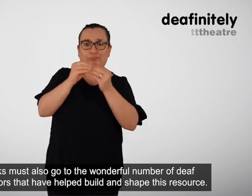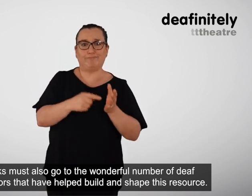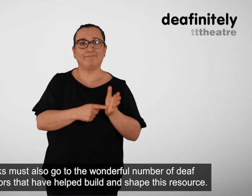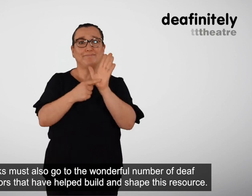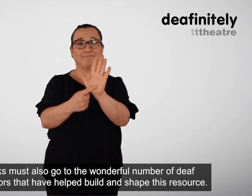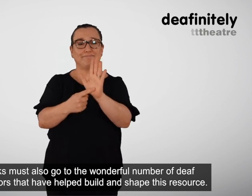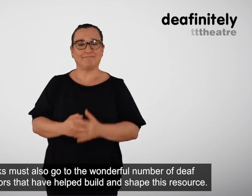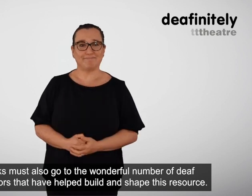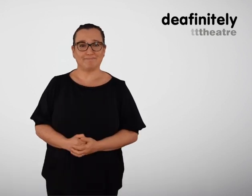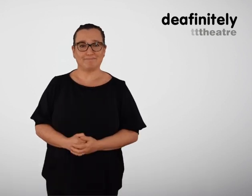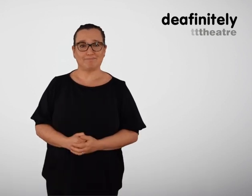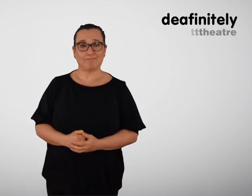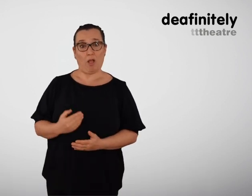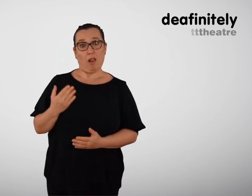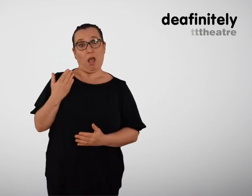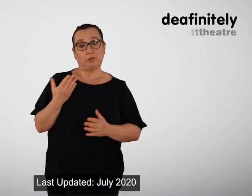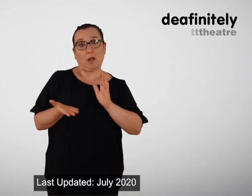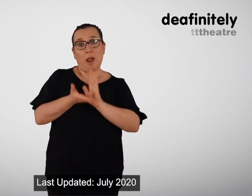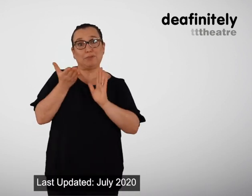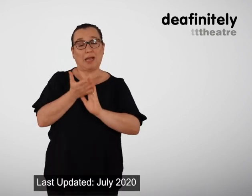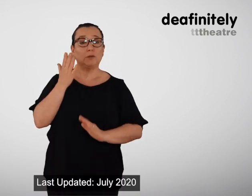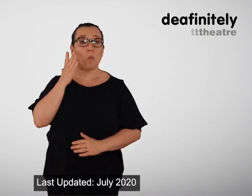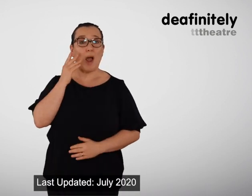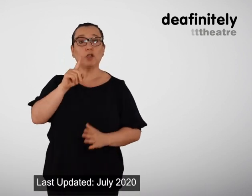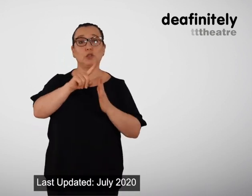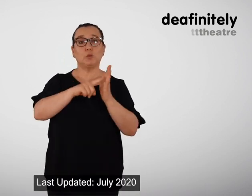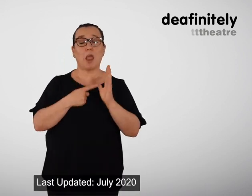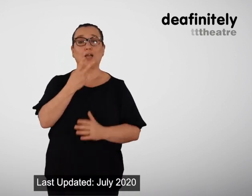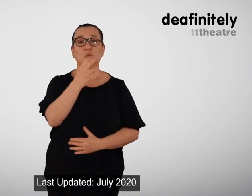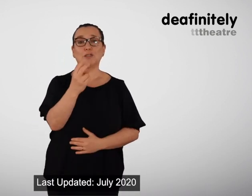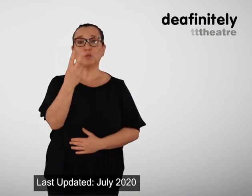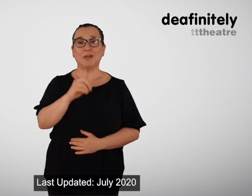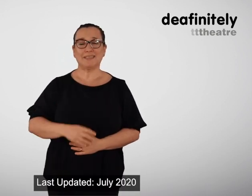shape this resource. Last updated July 2020.